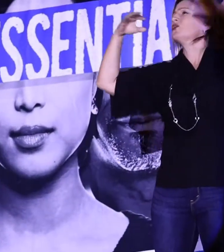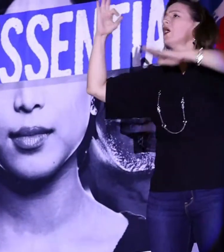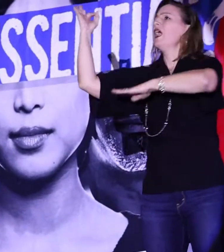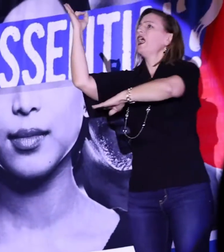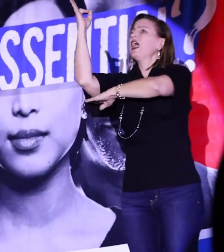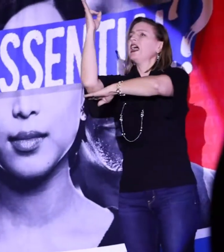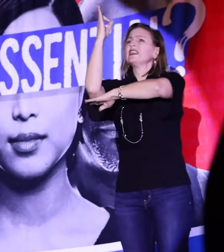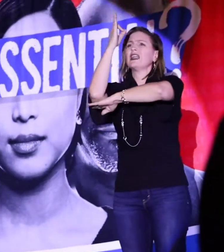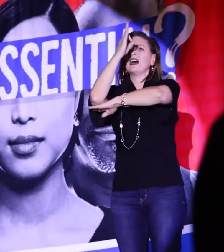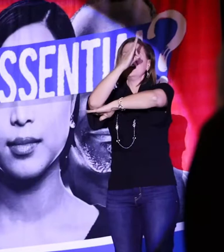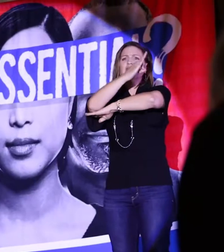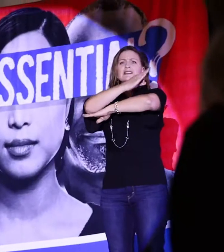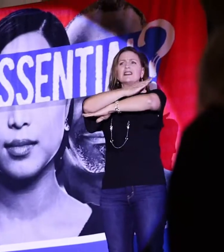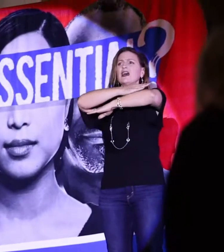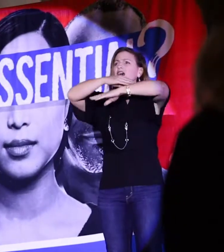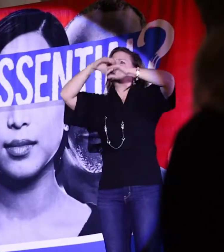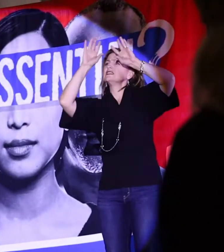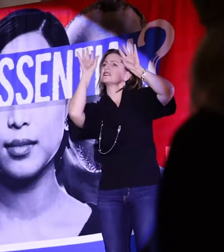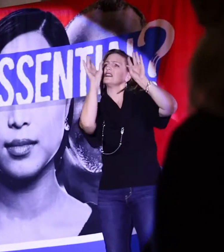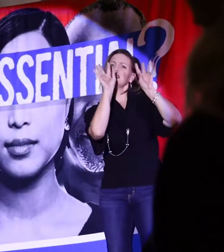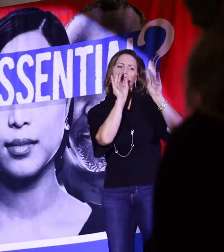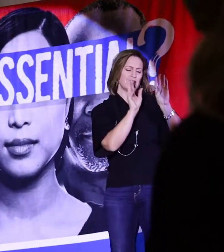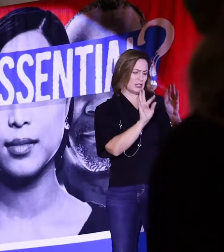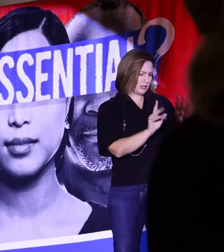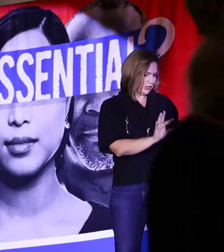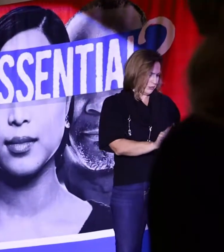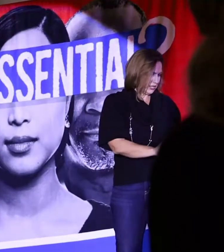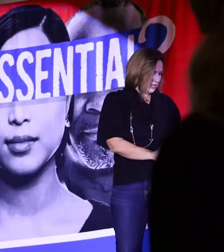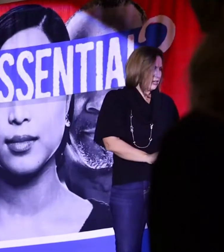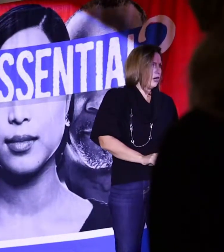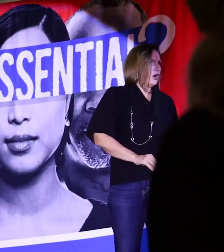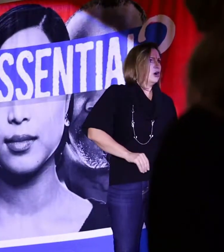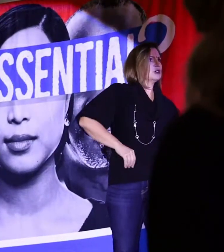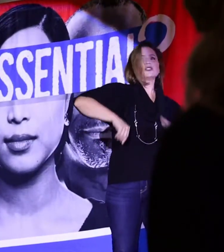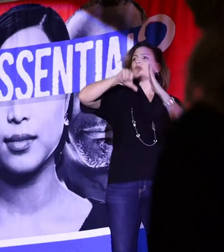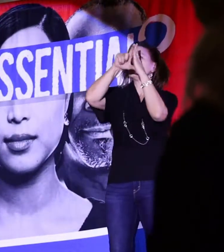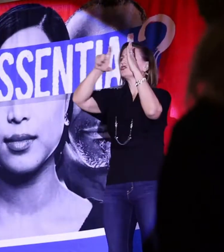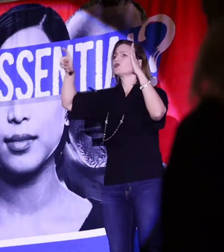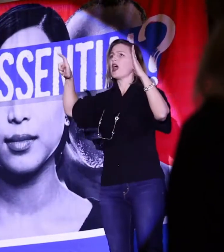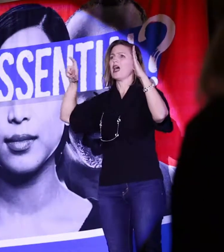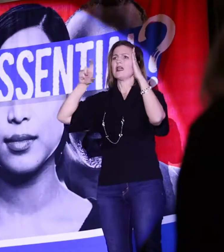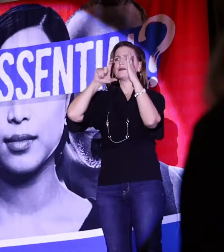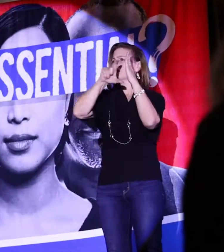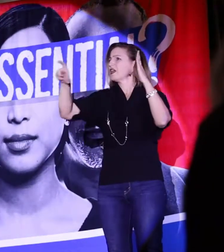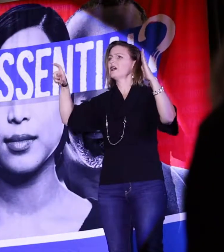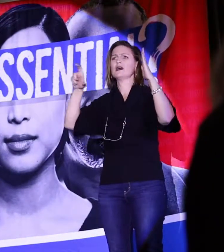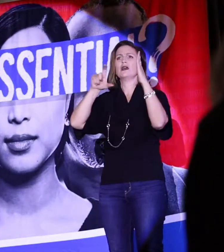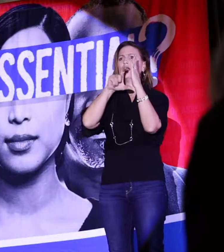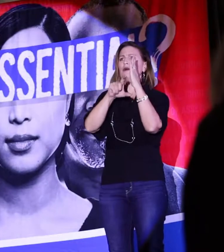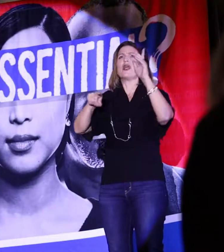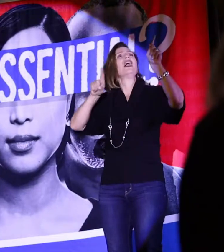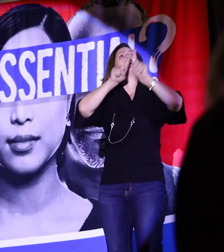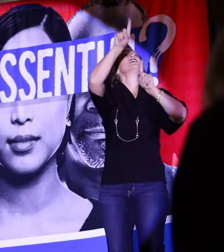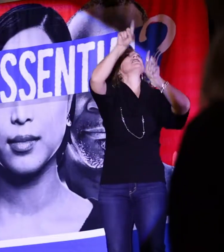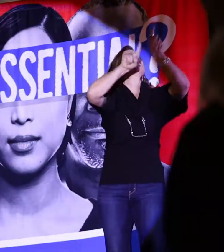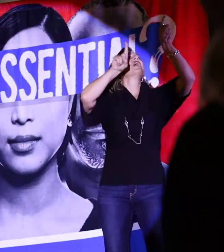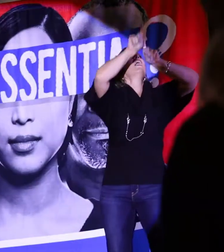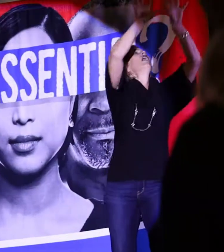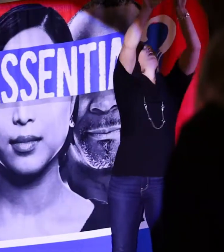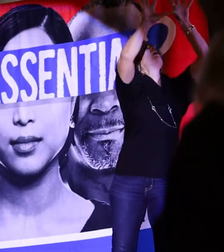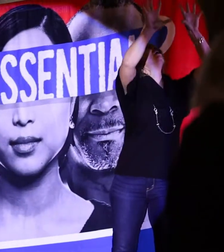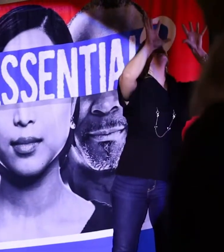the twilight's last gleaming, whose broad stripes and